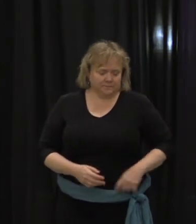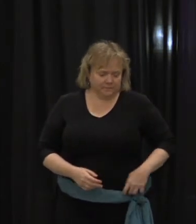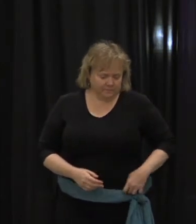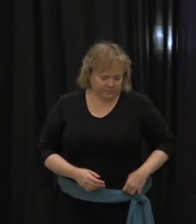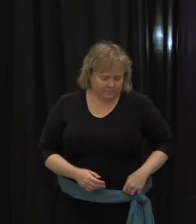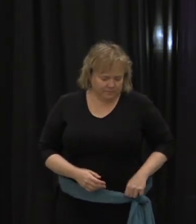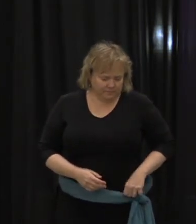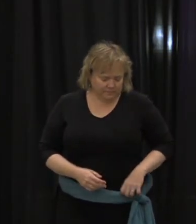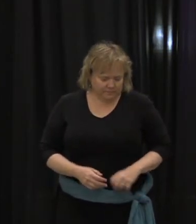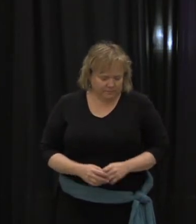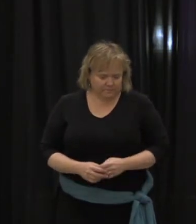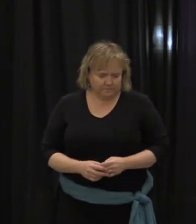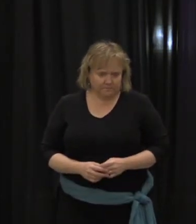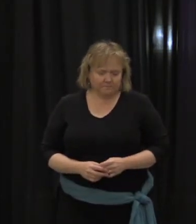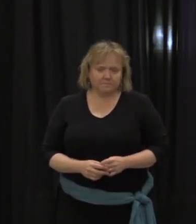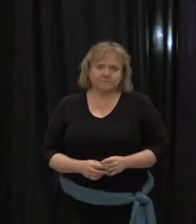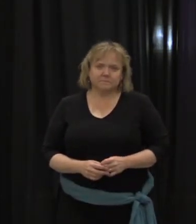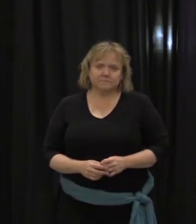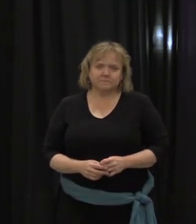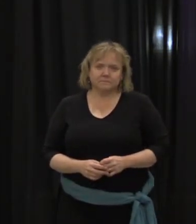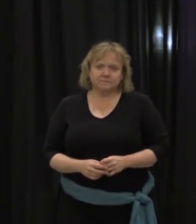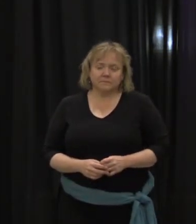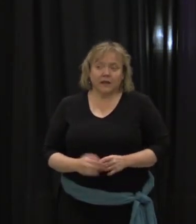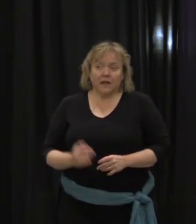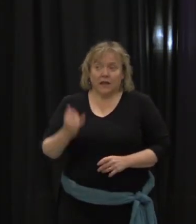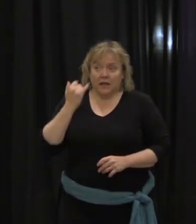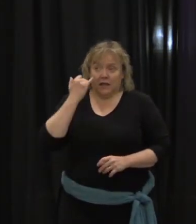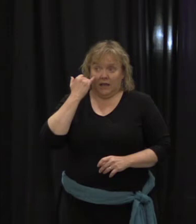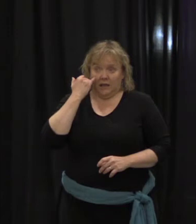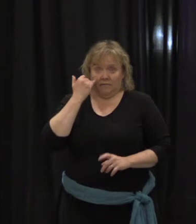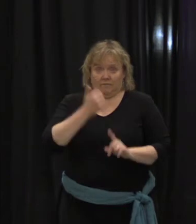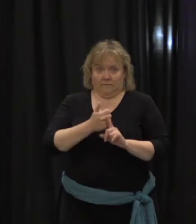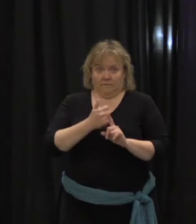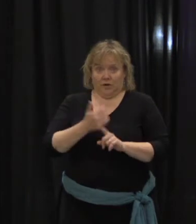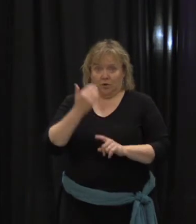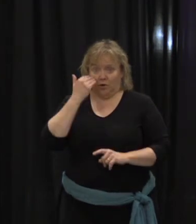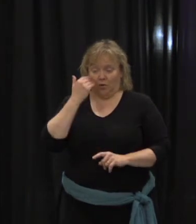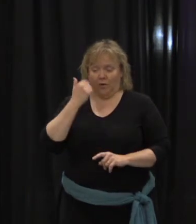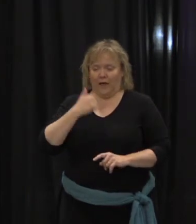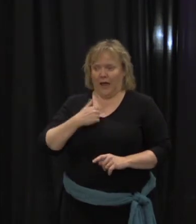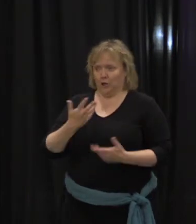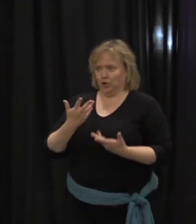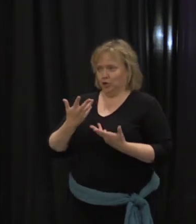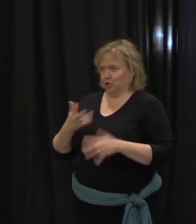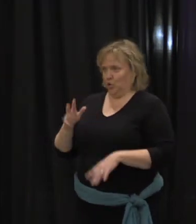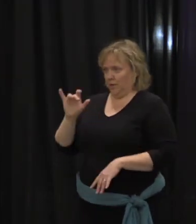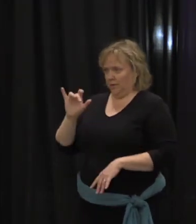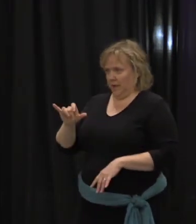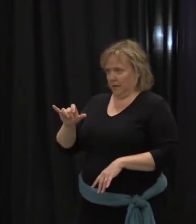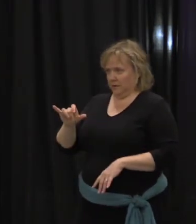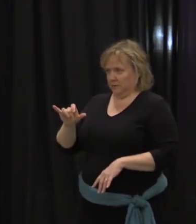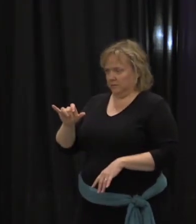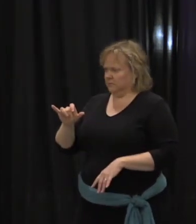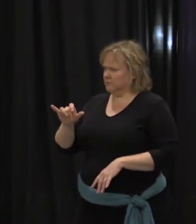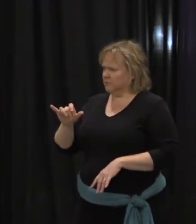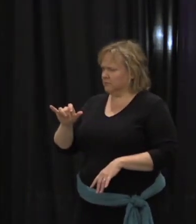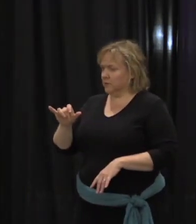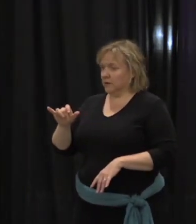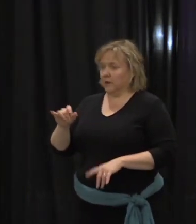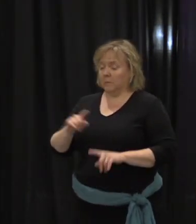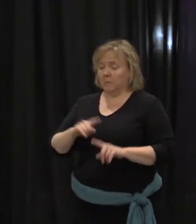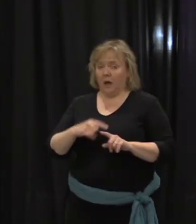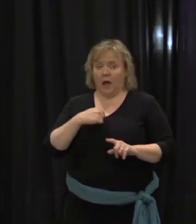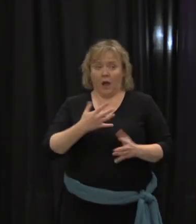Put another way, knowing what we don't want is different than knowing what we do want. I want to